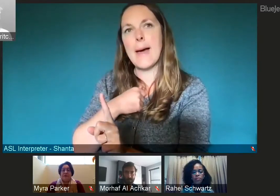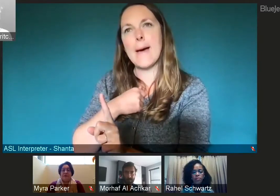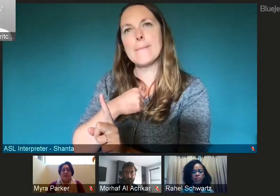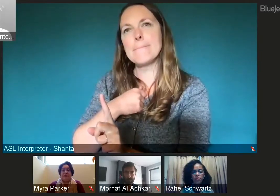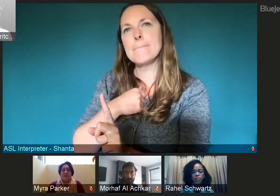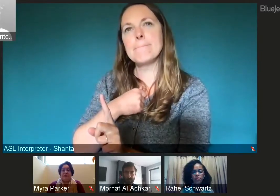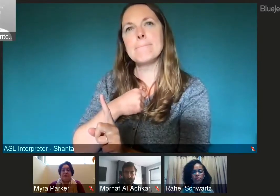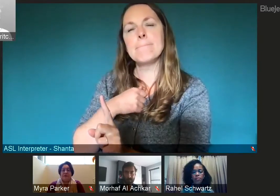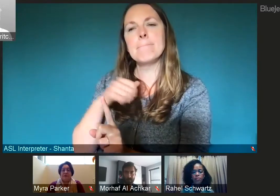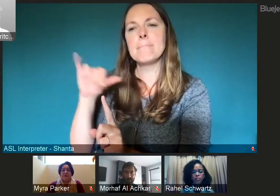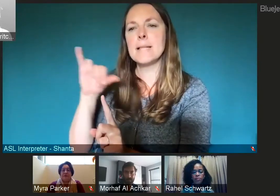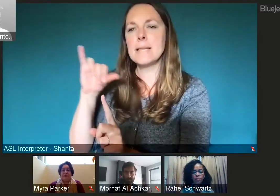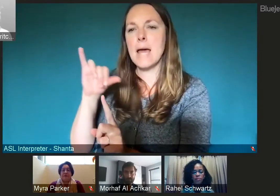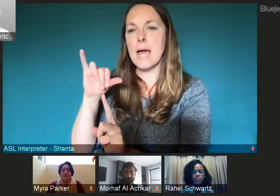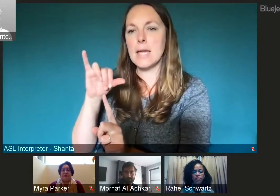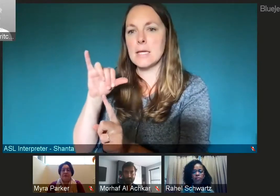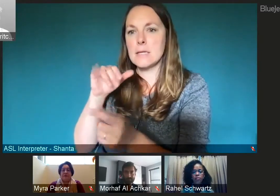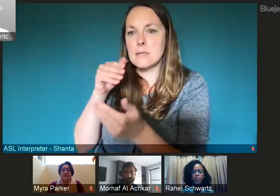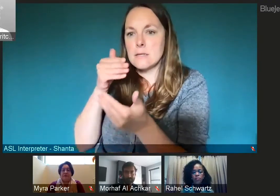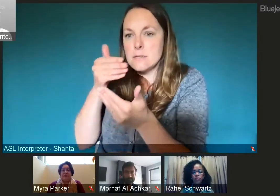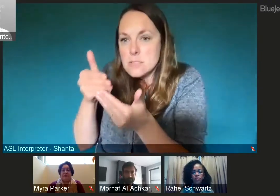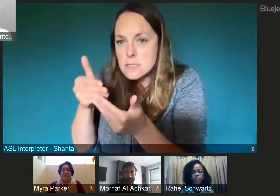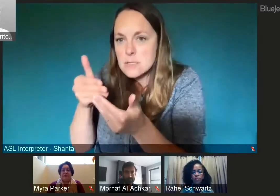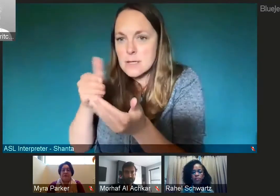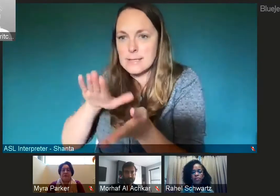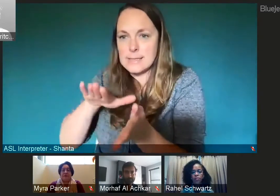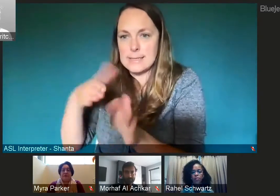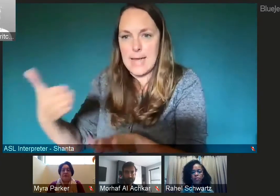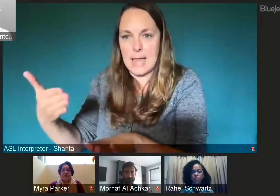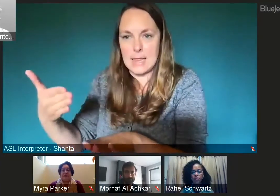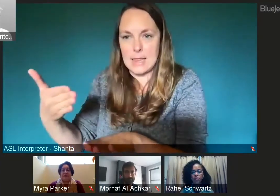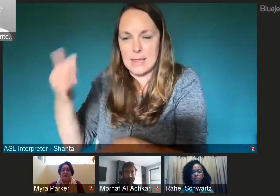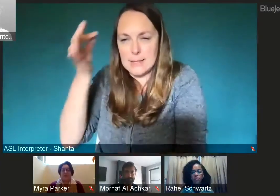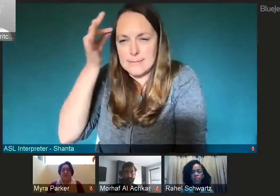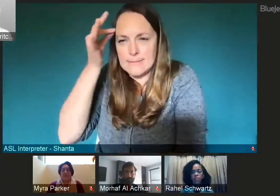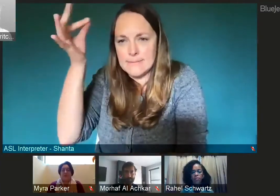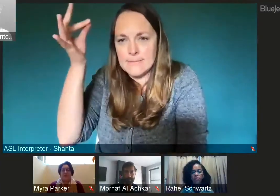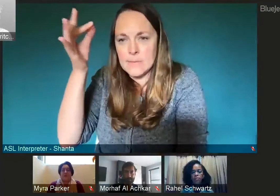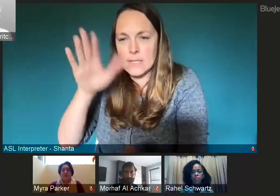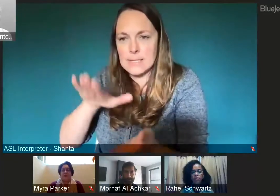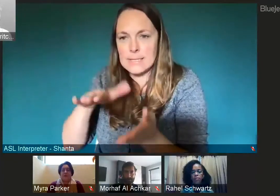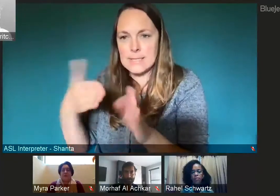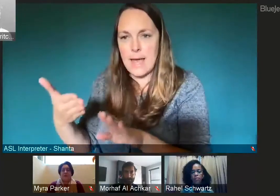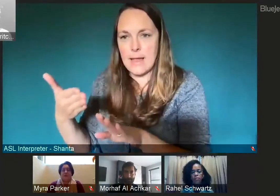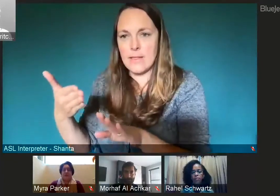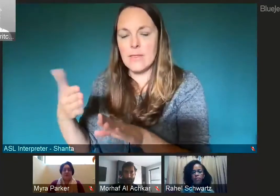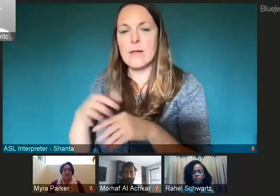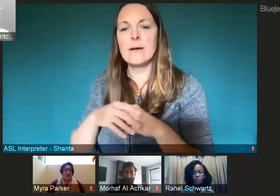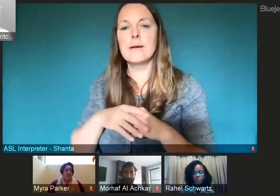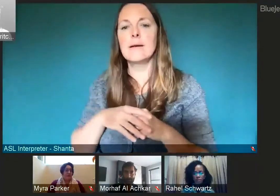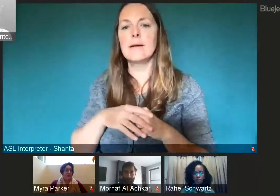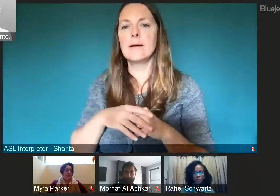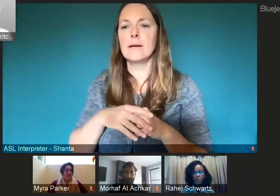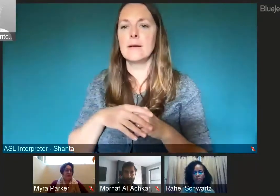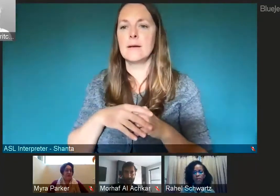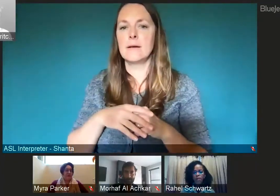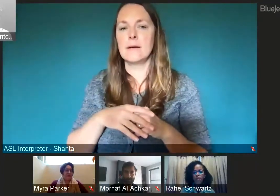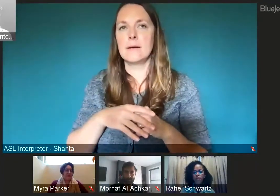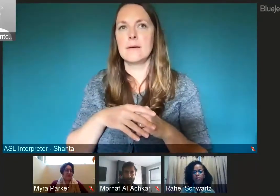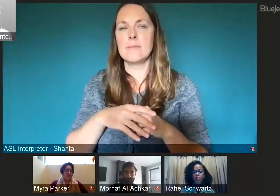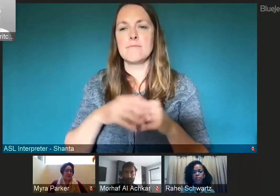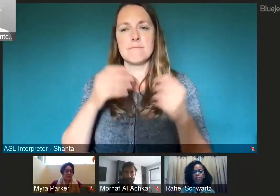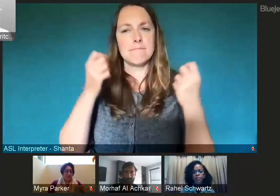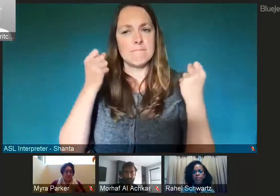it's like near death. And although that there are so